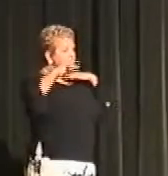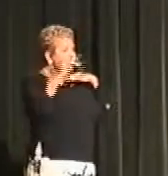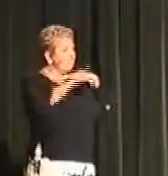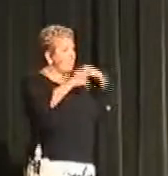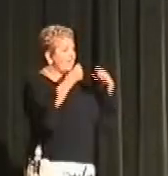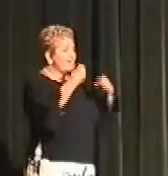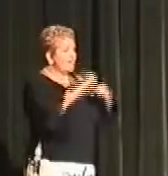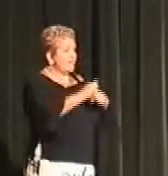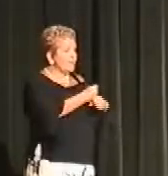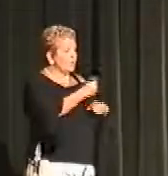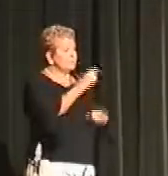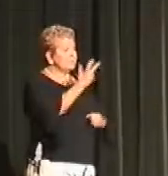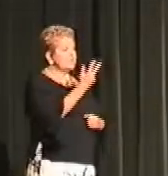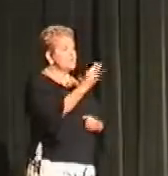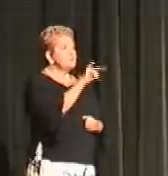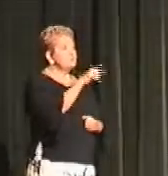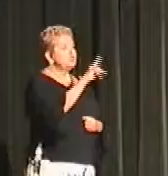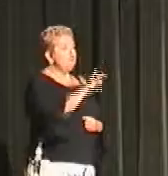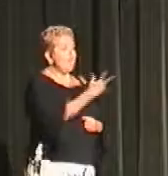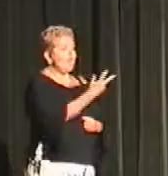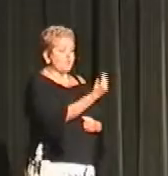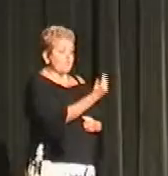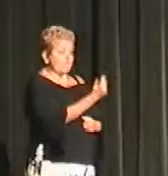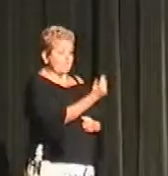1972. I